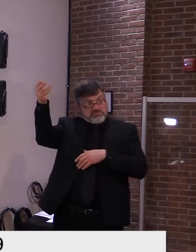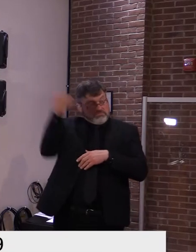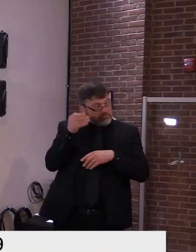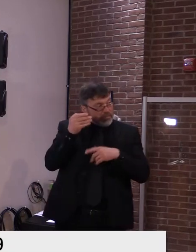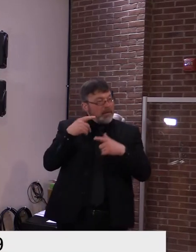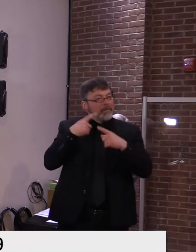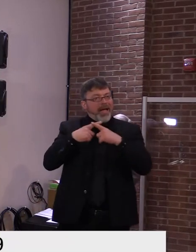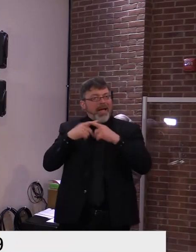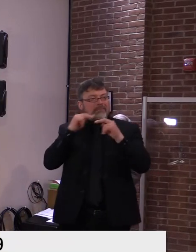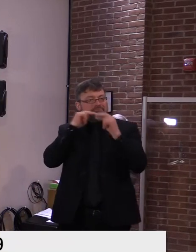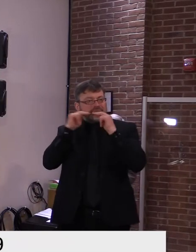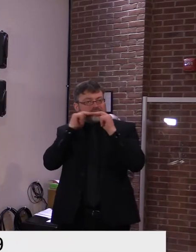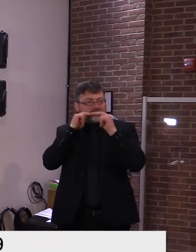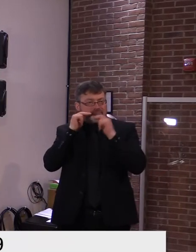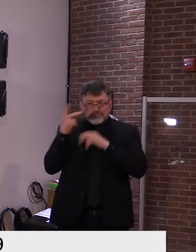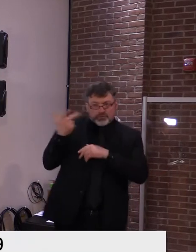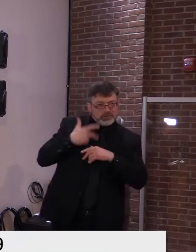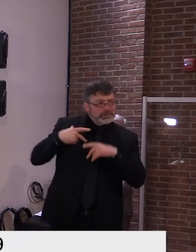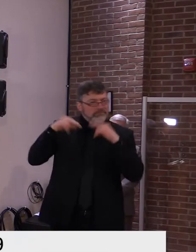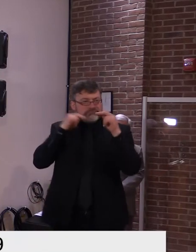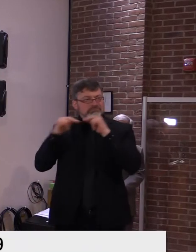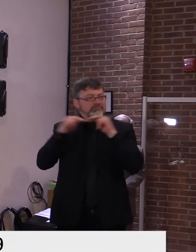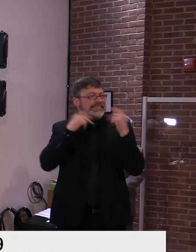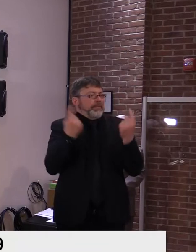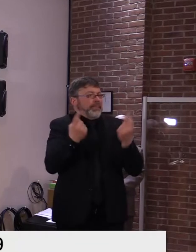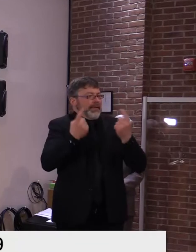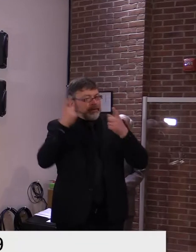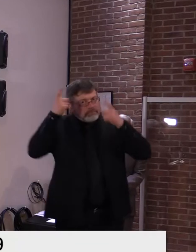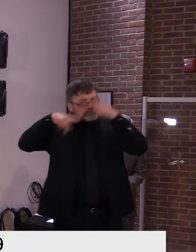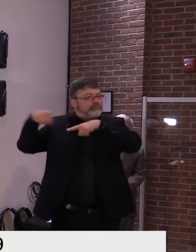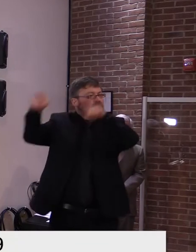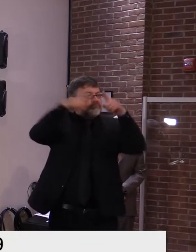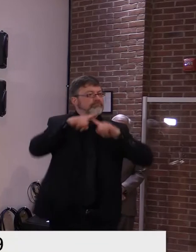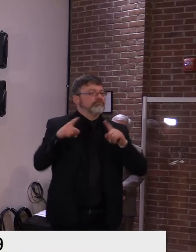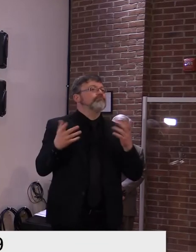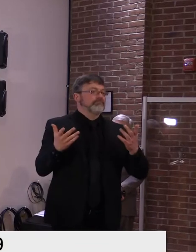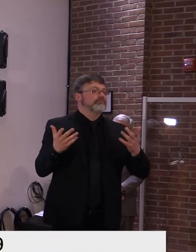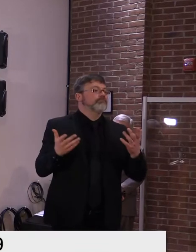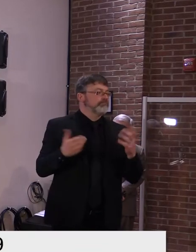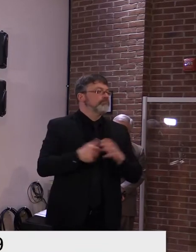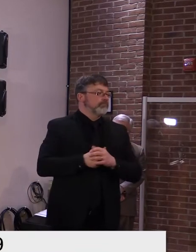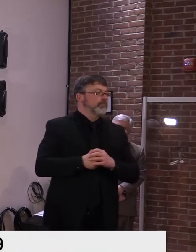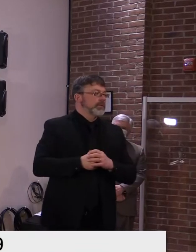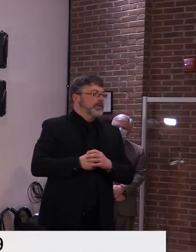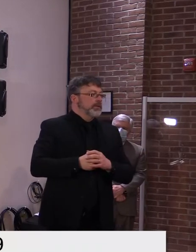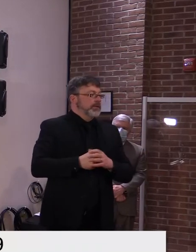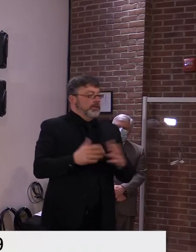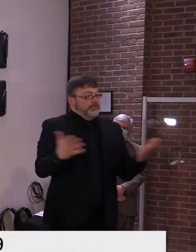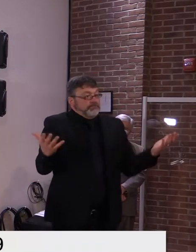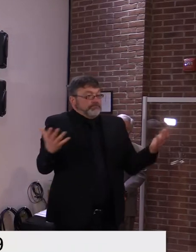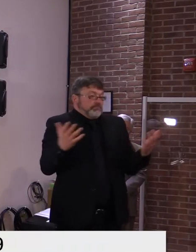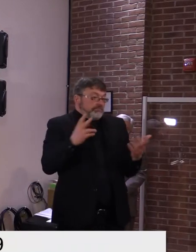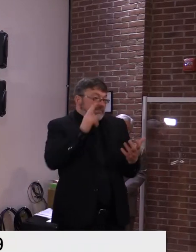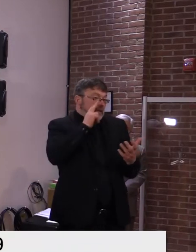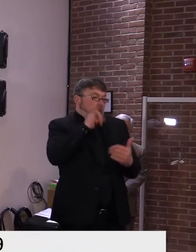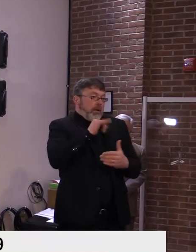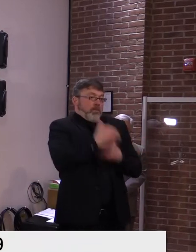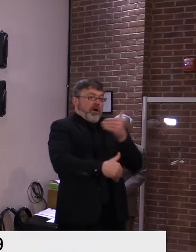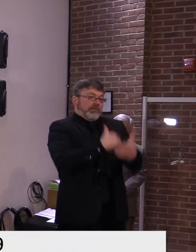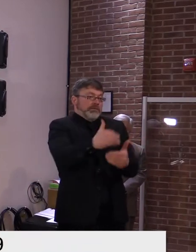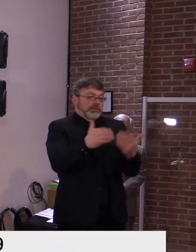base, I know all too well how difficult that is. So we'll see how they do over the next couple of